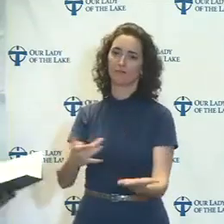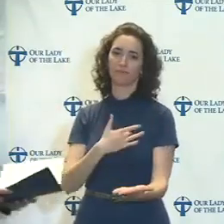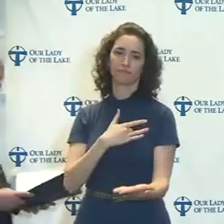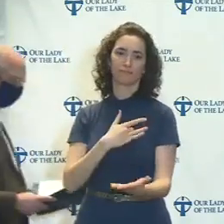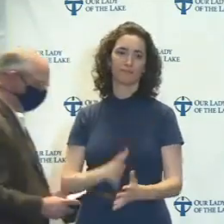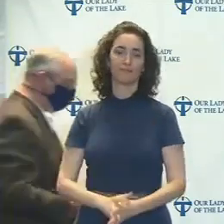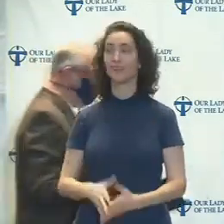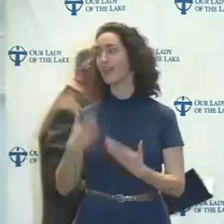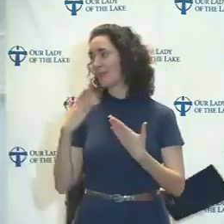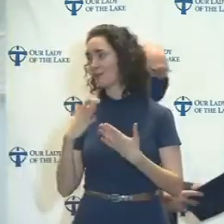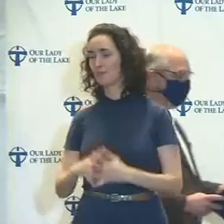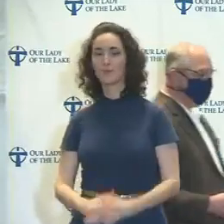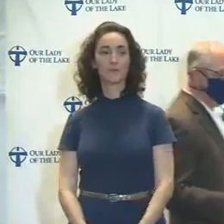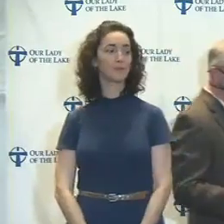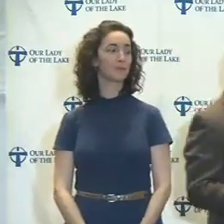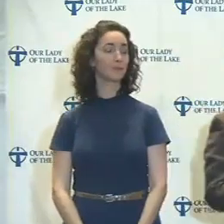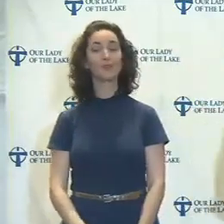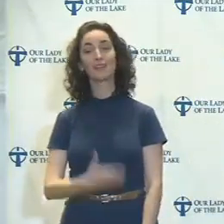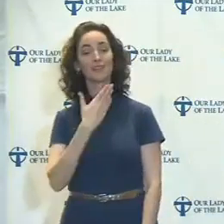Thank you,